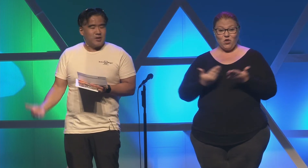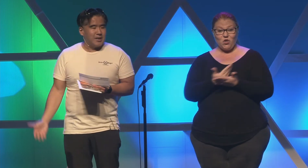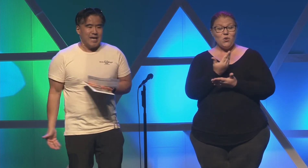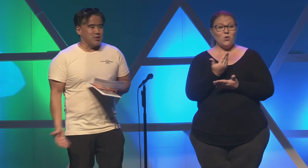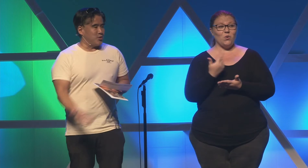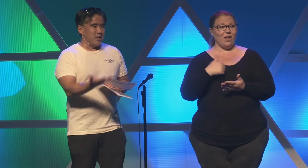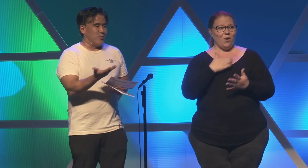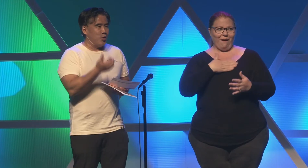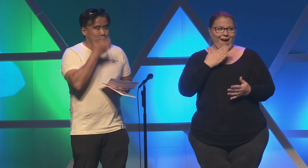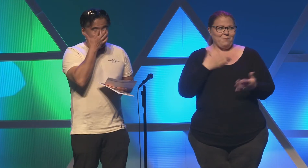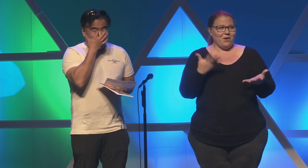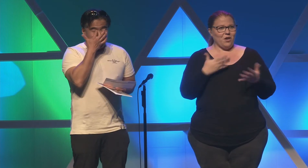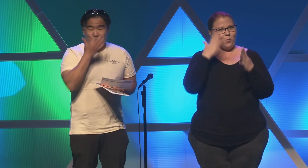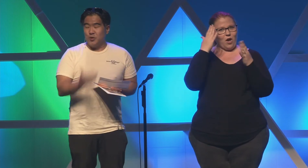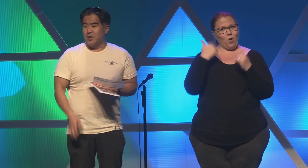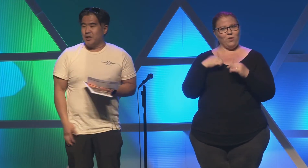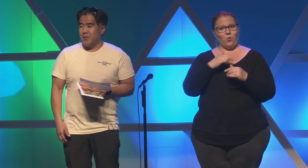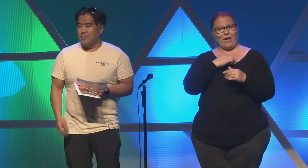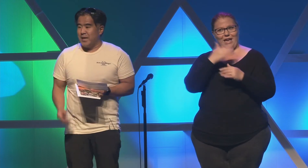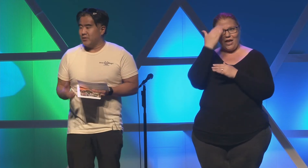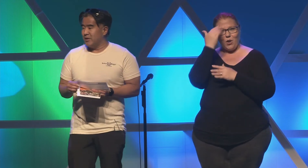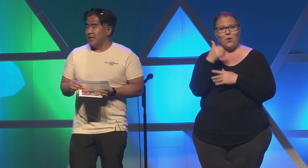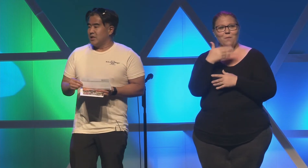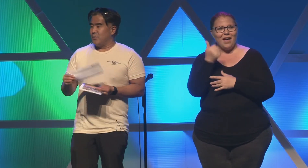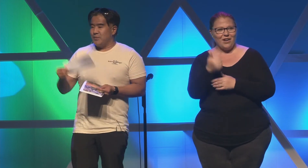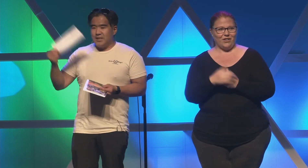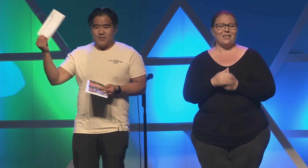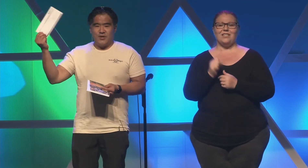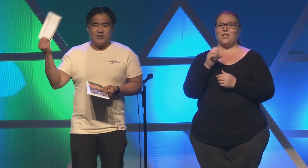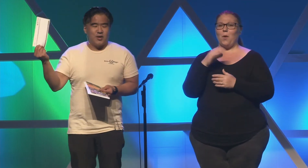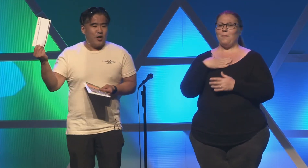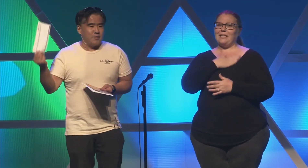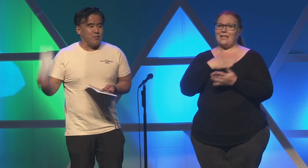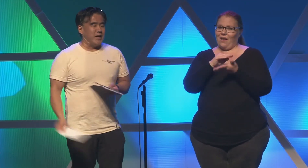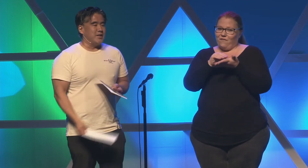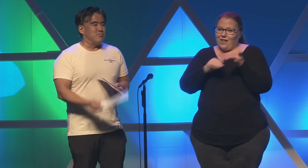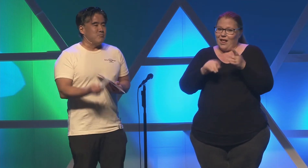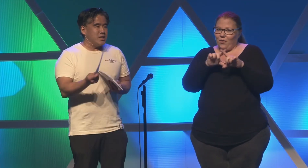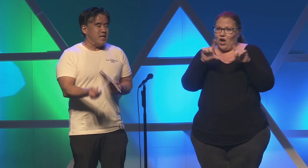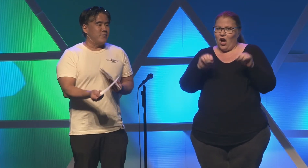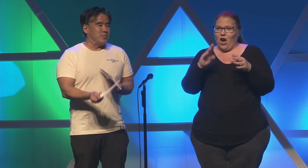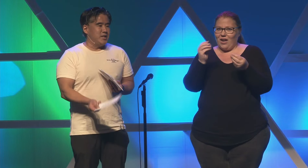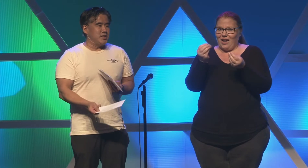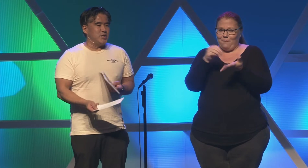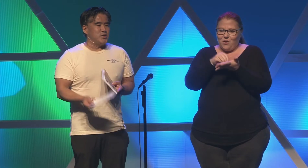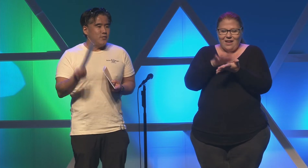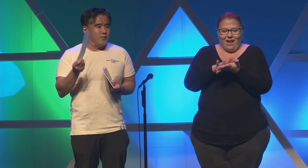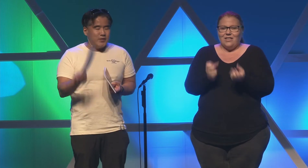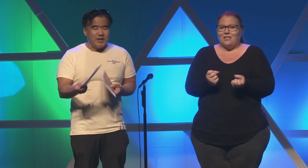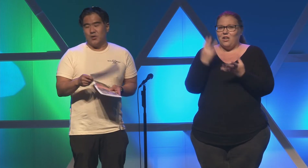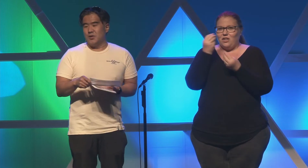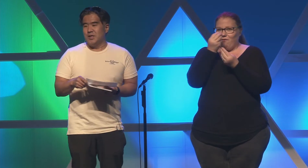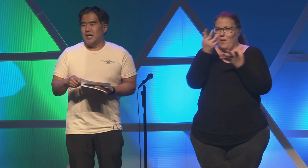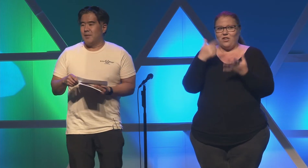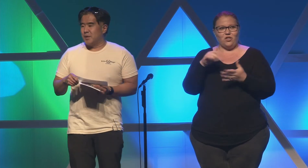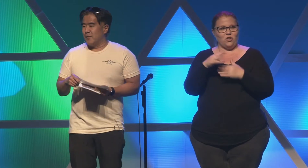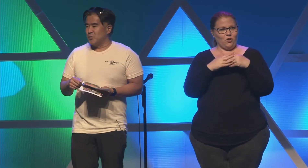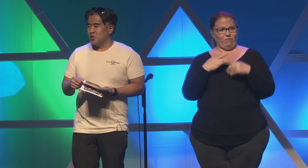here, we're glad you're here. And we hope we can get to know you a little bit better. So please fill out the card and provide as much information as you